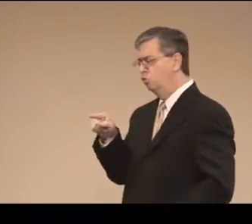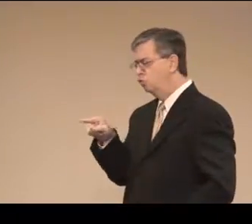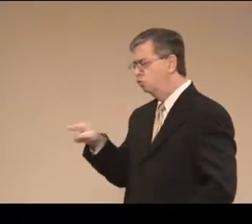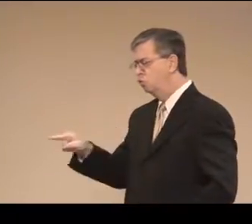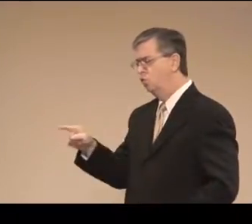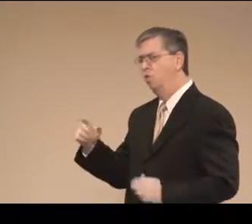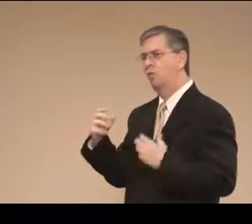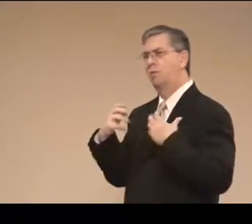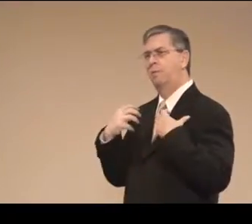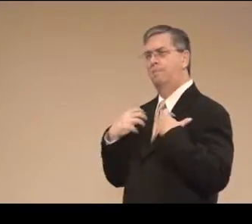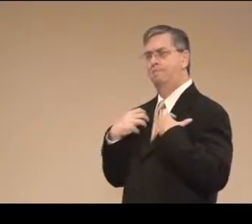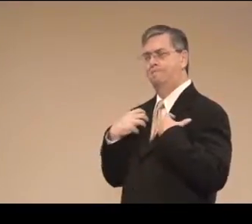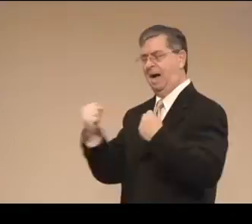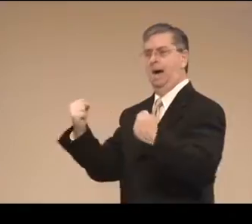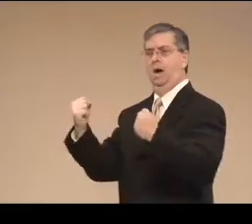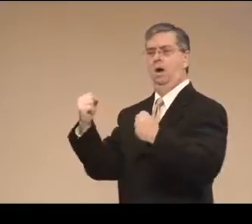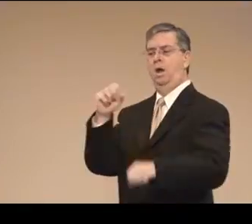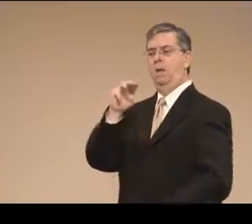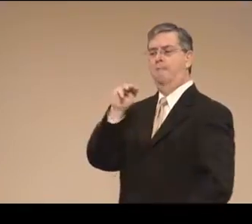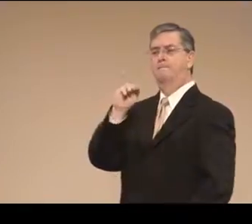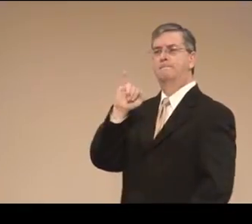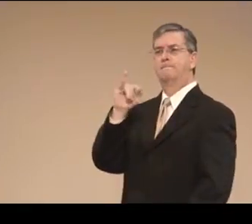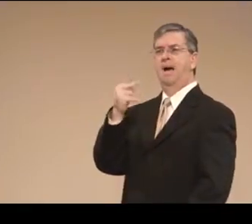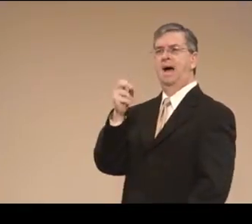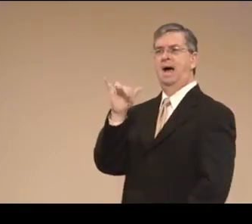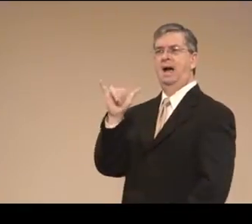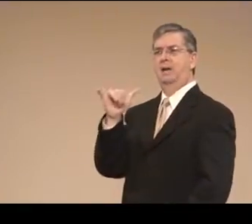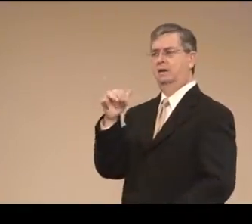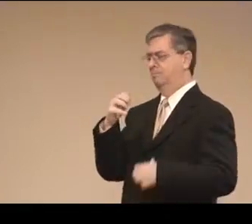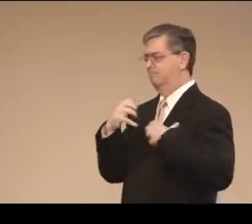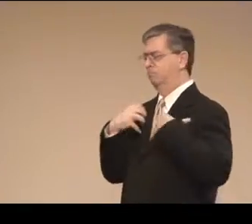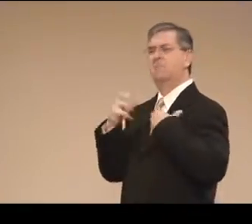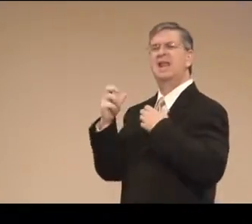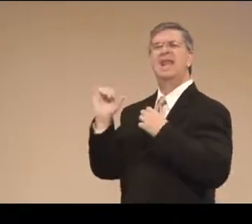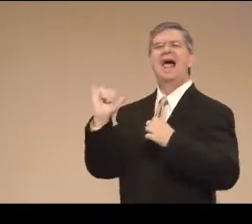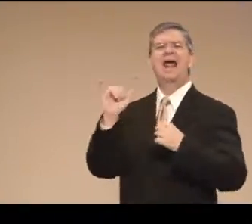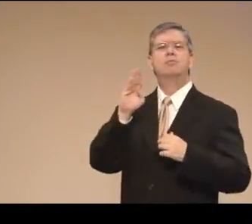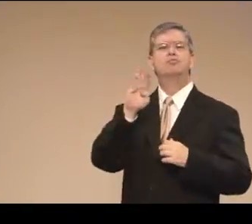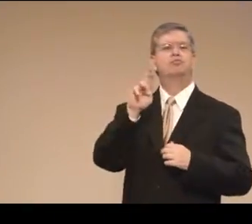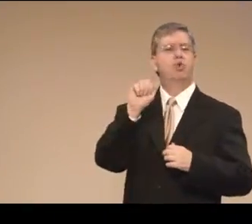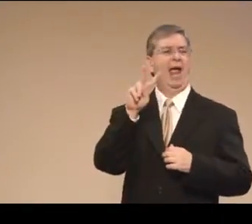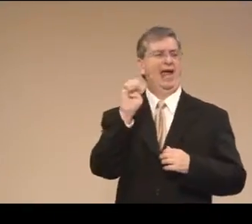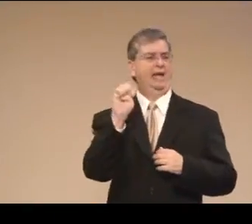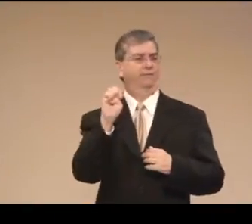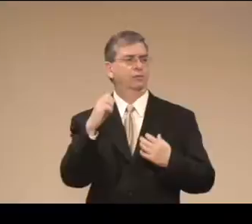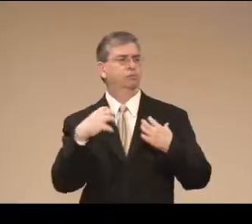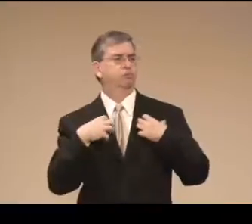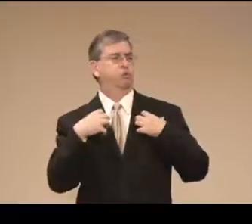Do you notice the word? It says, "Thou mighty man of